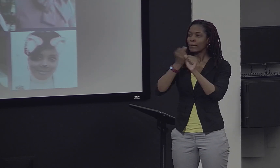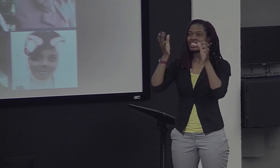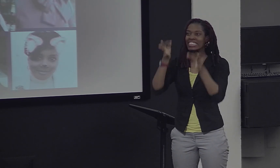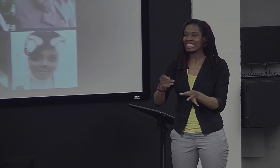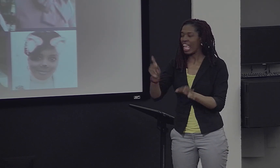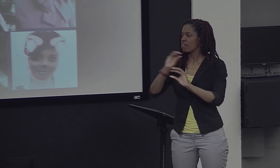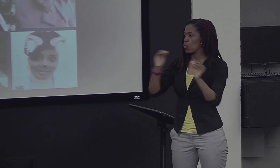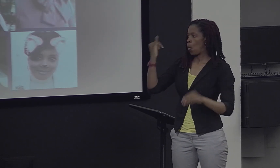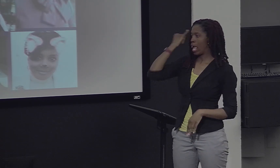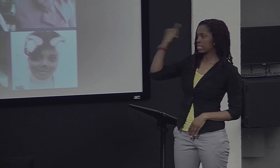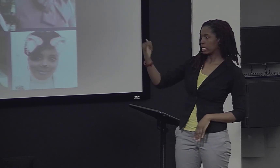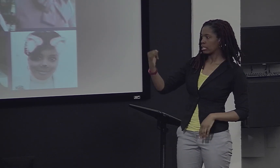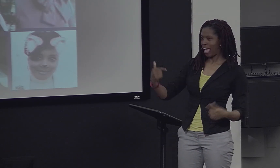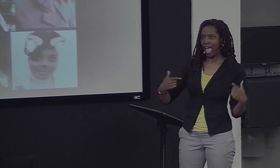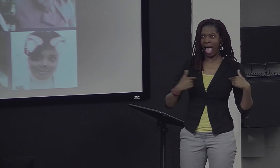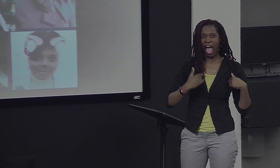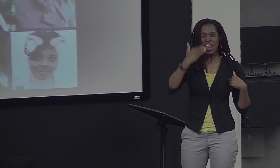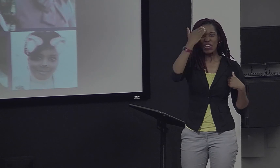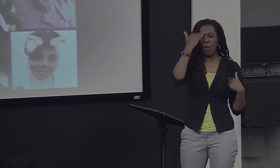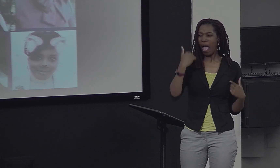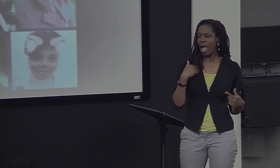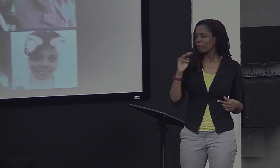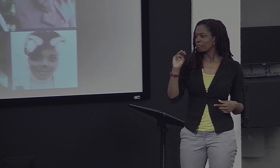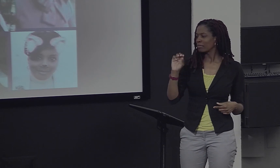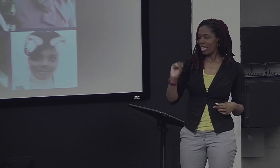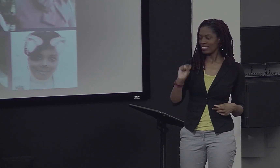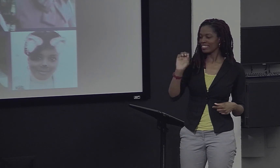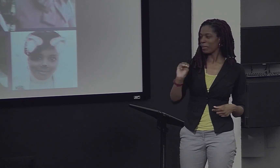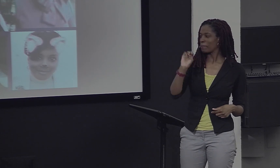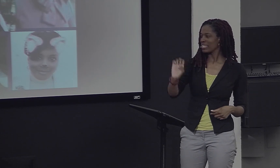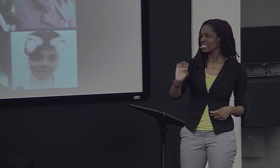said, most of the decision makers have no idea what they're doing.